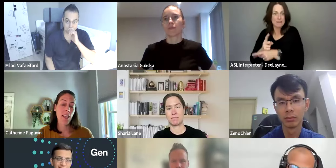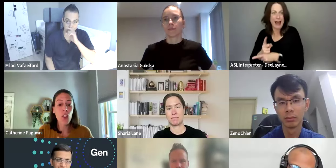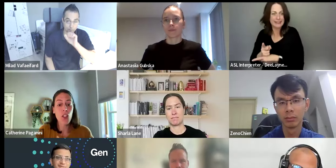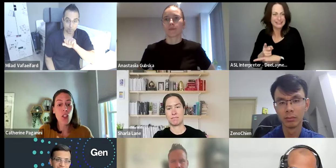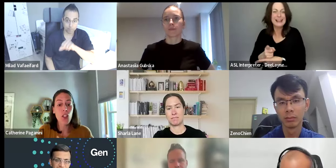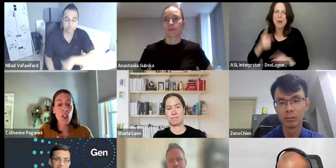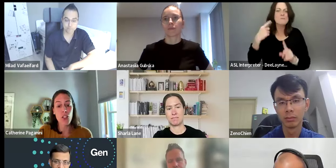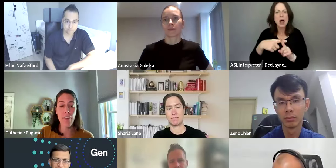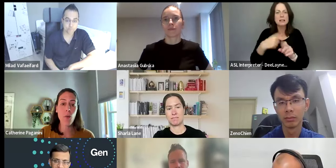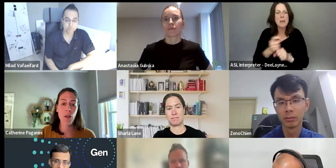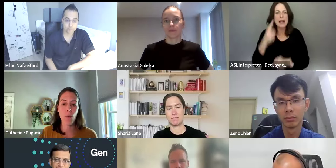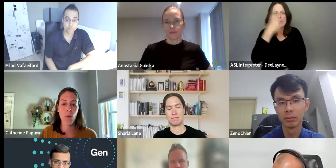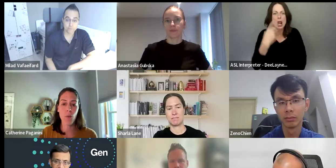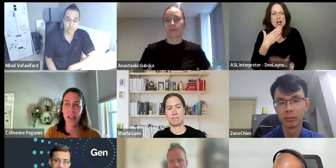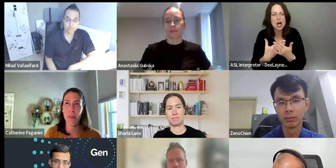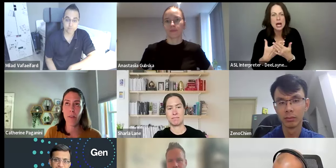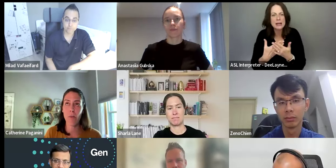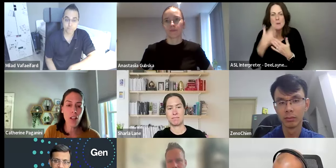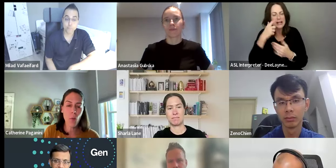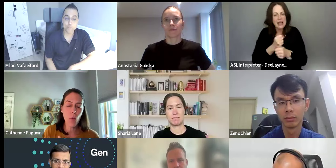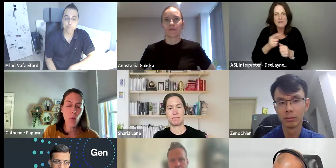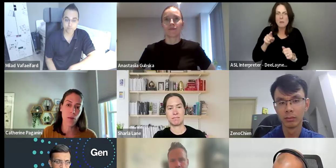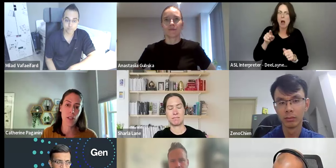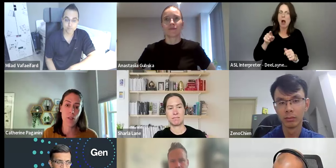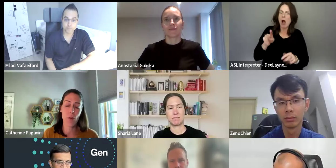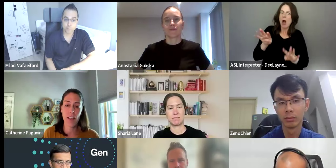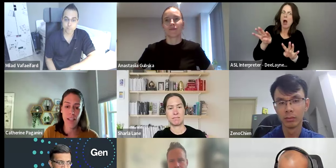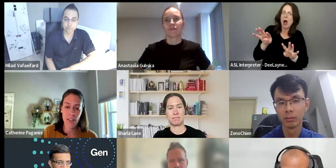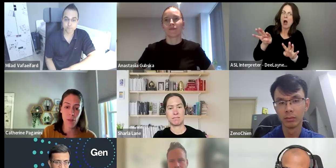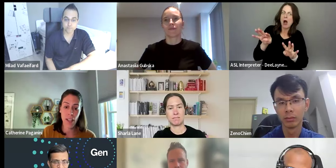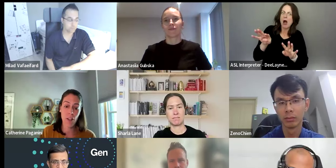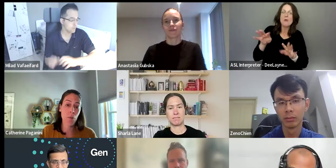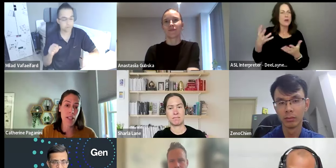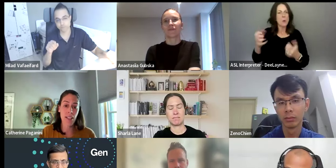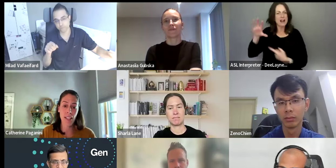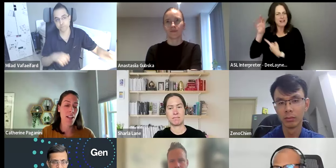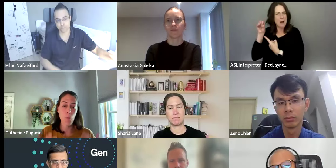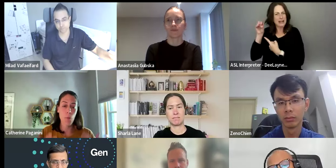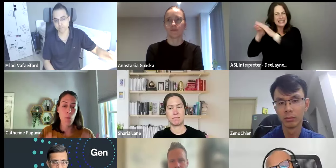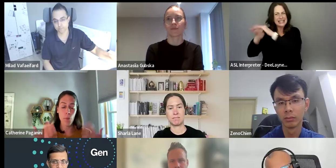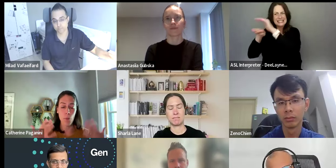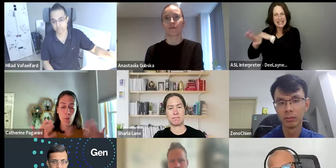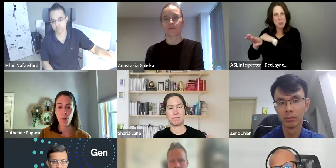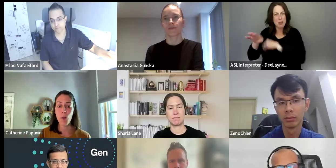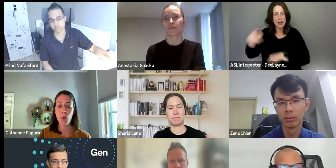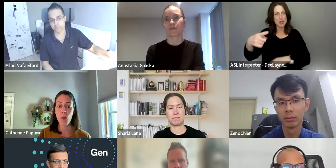Then you're making them look good too, because like everyone wants, we all want companies who are accessible, and you're